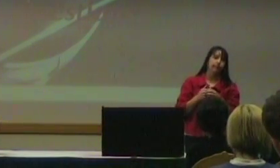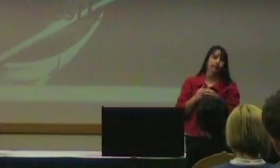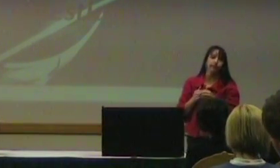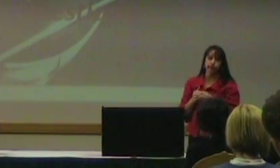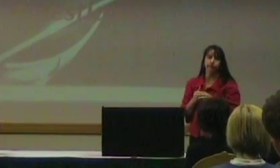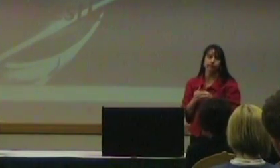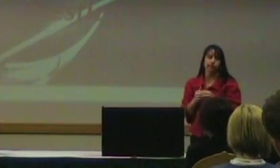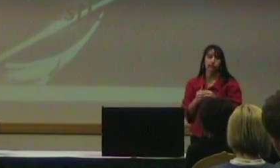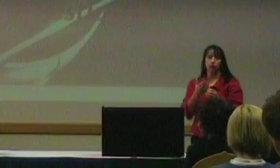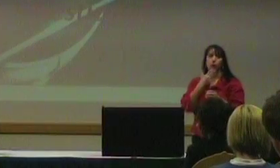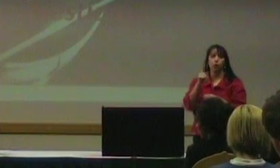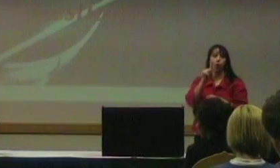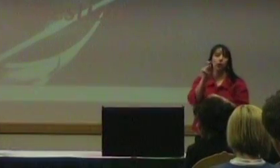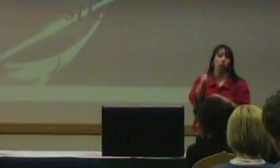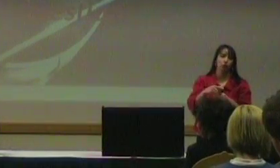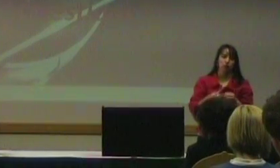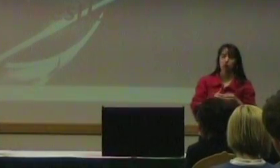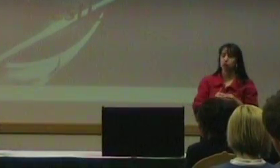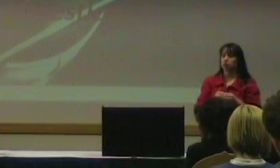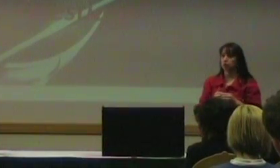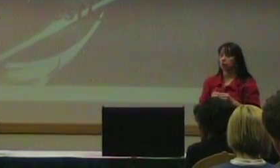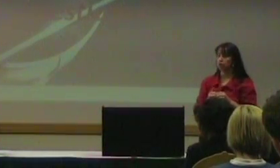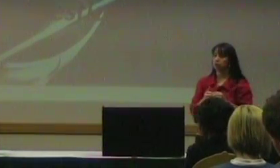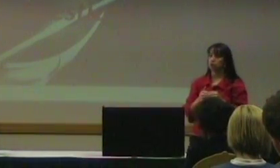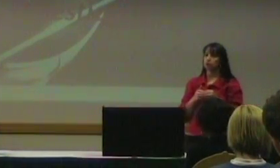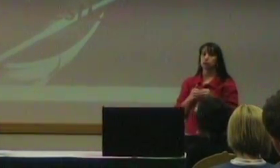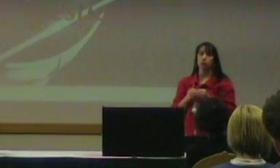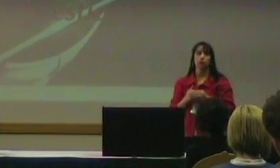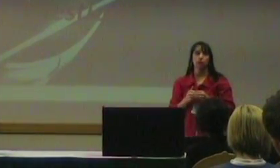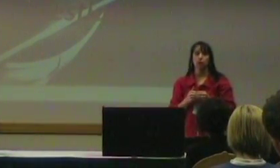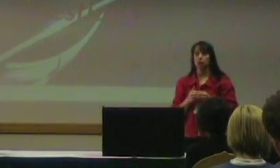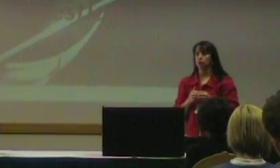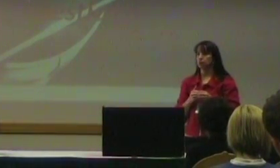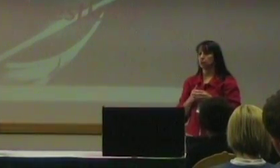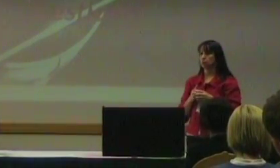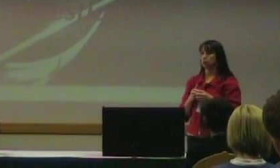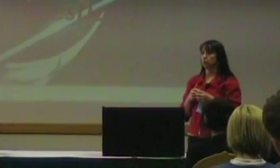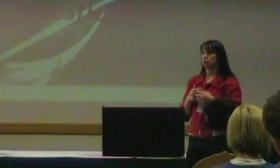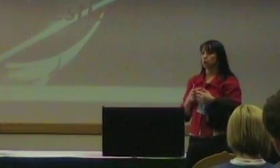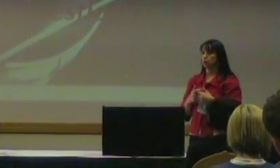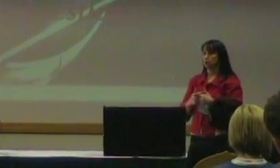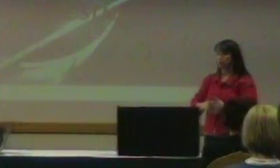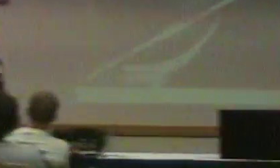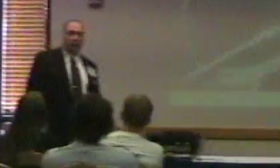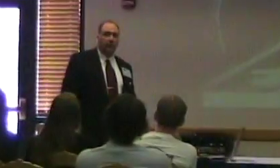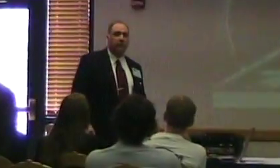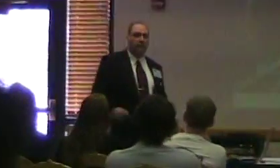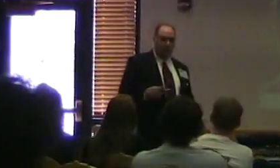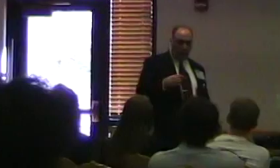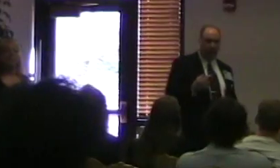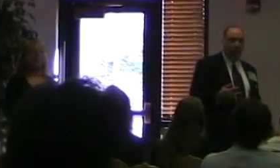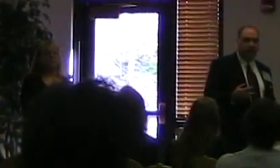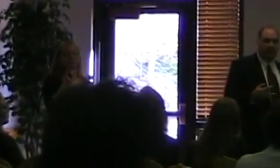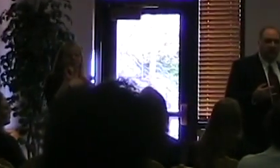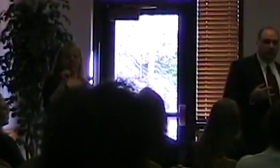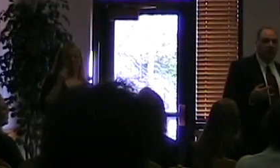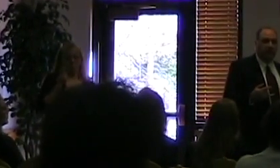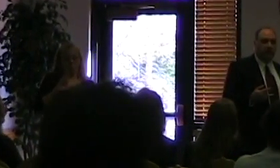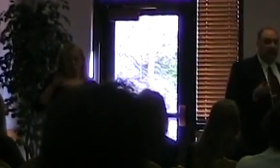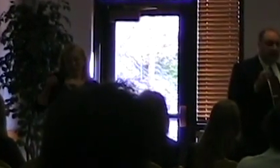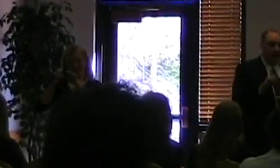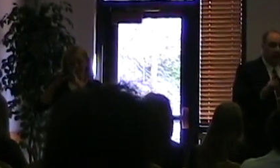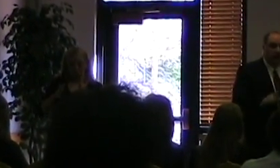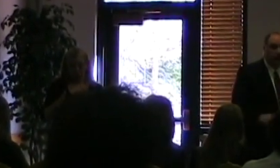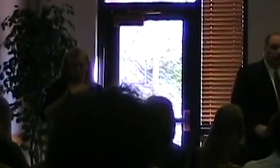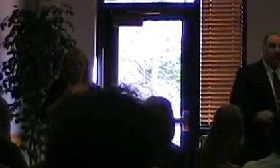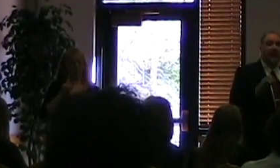into depth on that. That was a good question. So the use of interpreters and the safety of the interpreters, we will address this